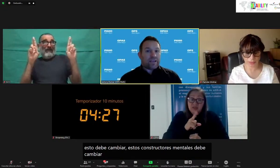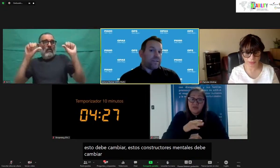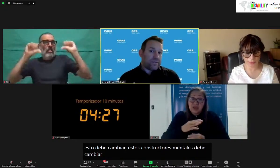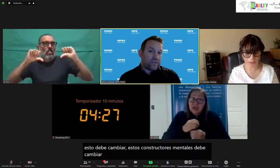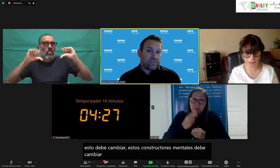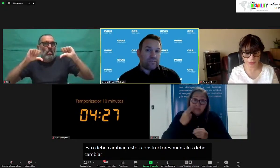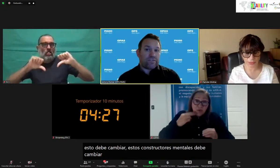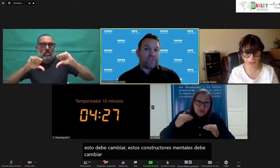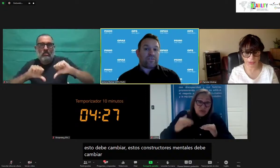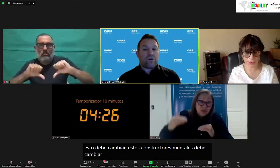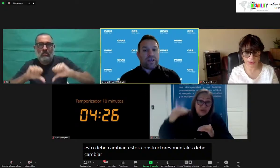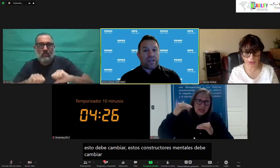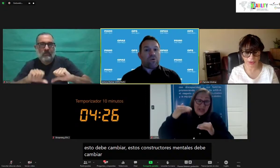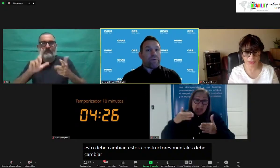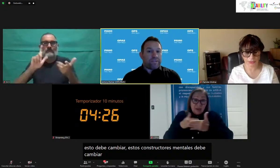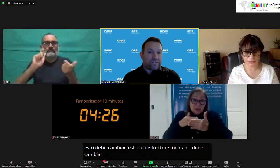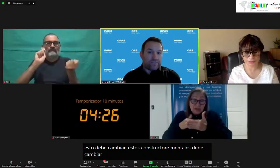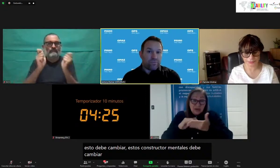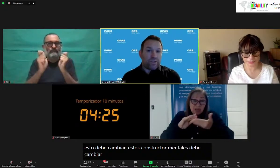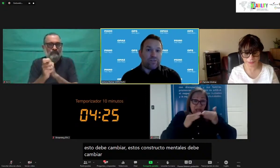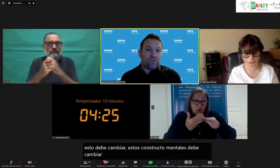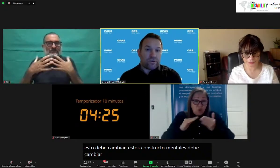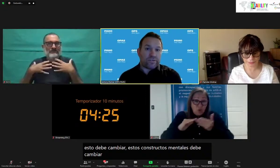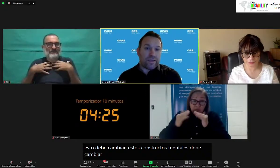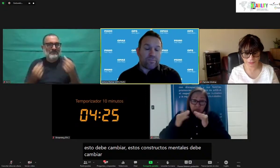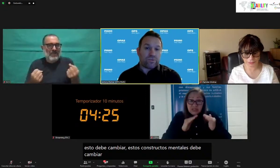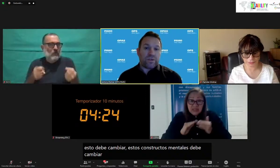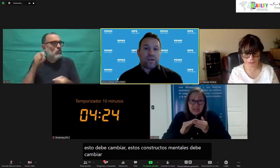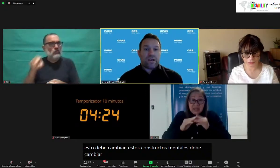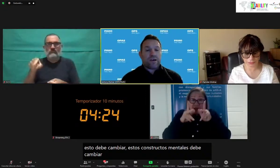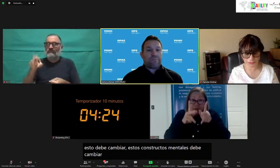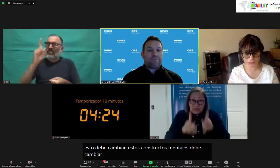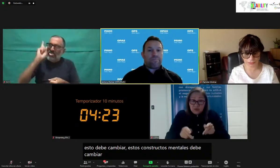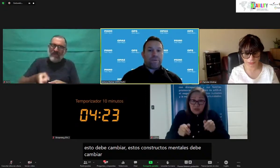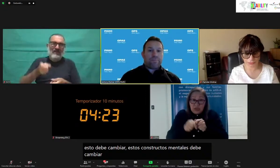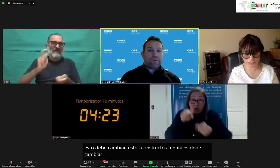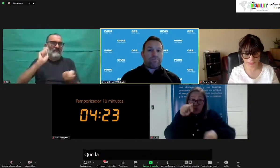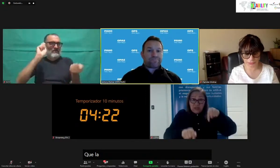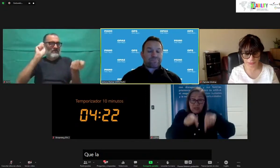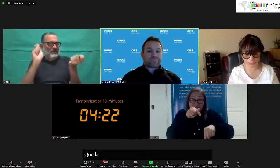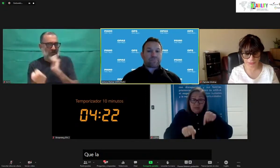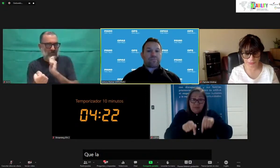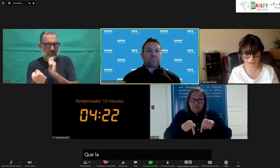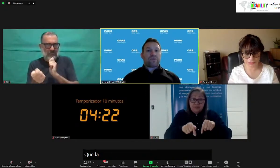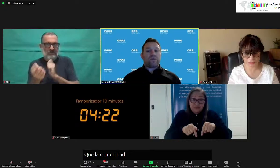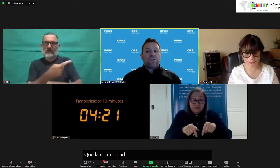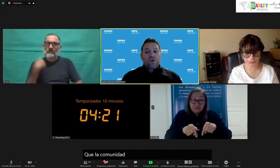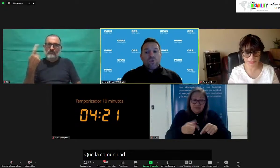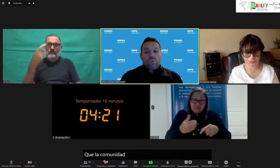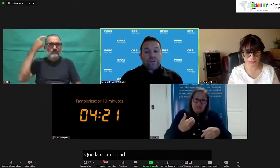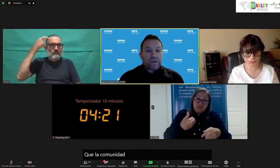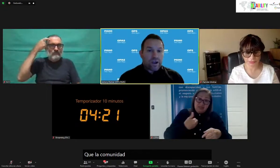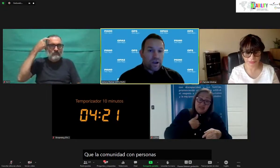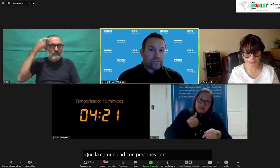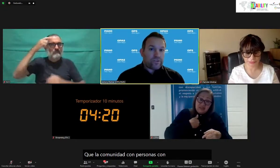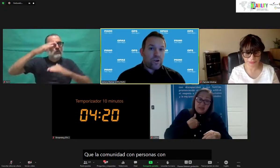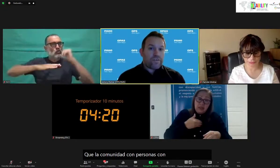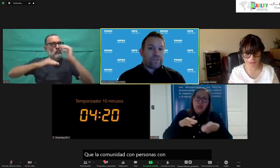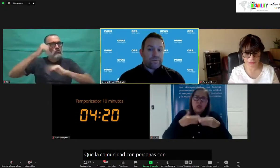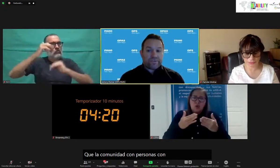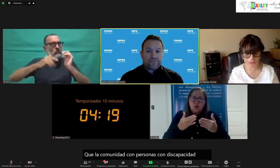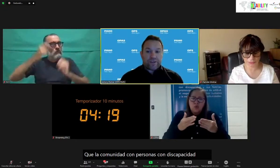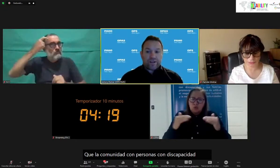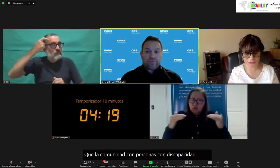in accessing services on an equal basis with non-disabled people with regards to